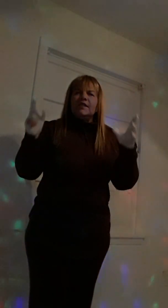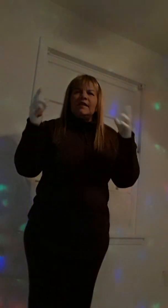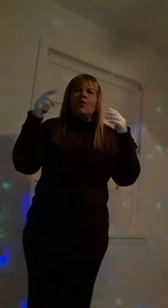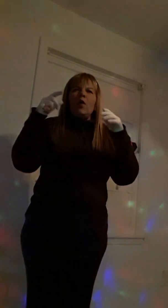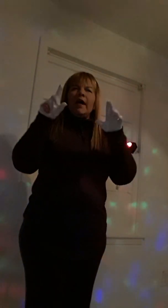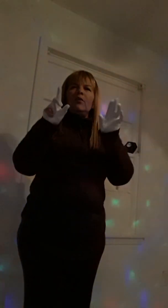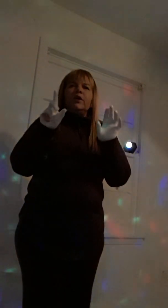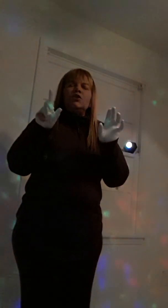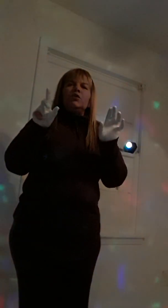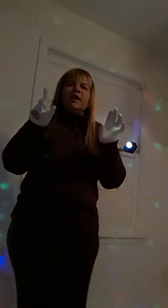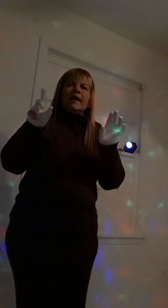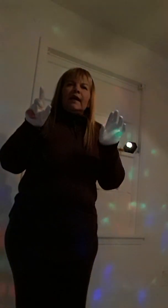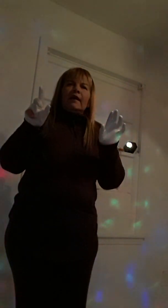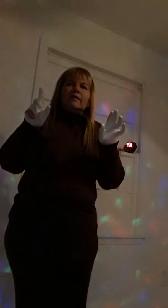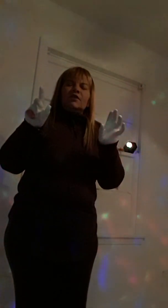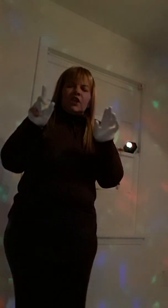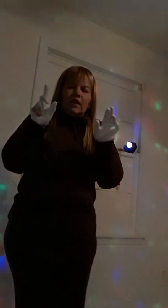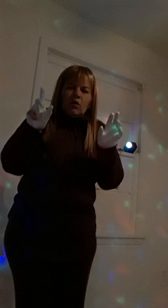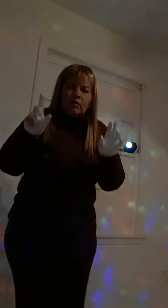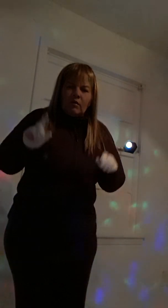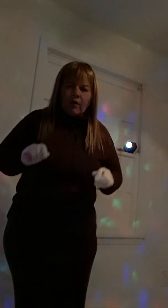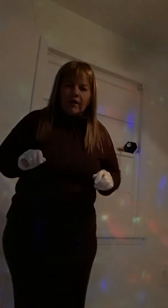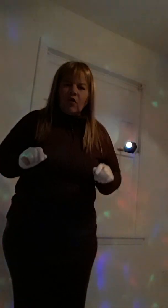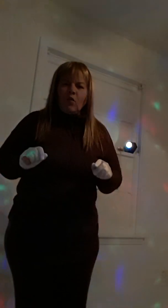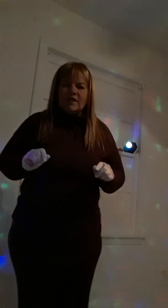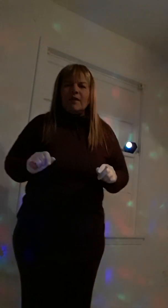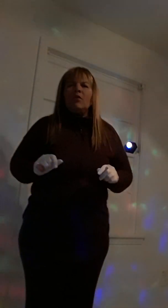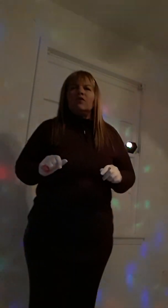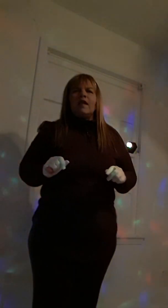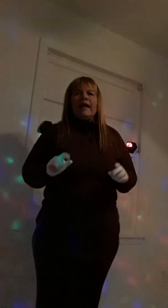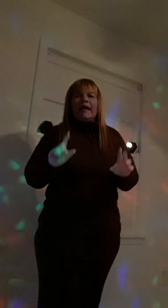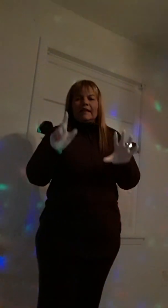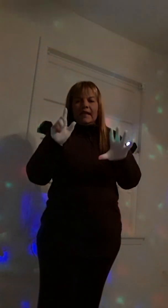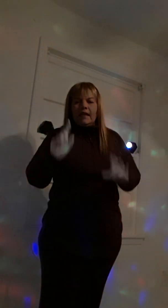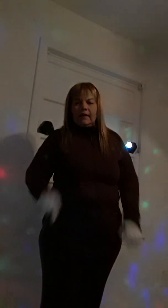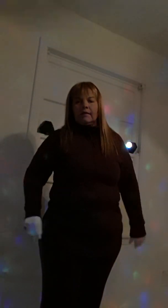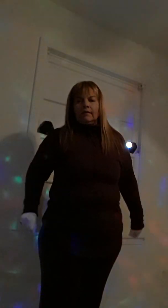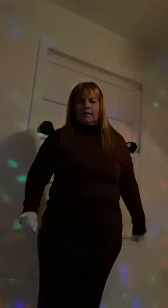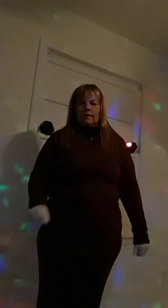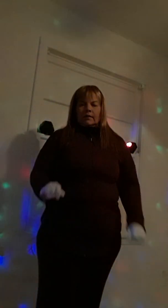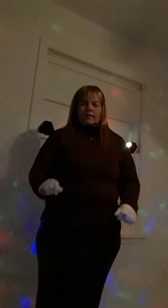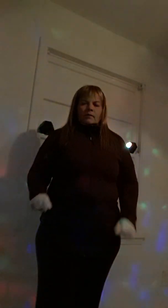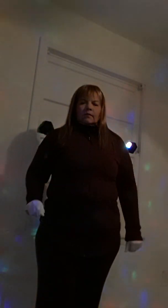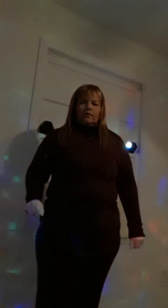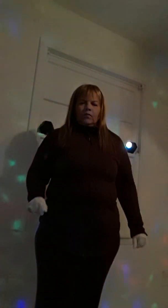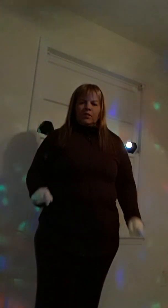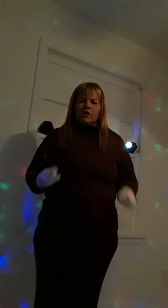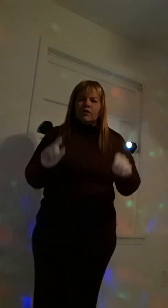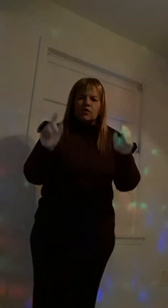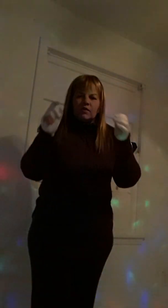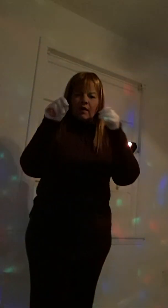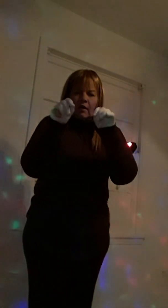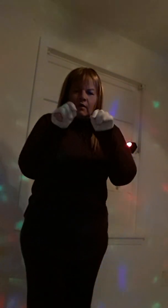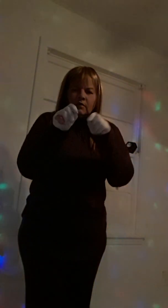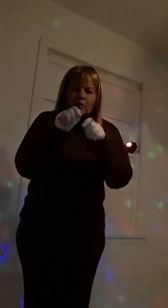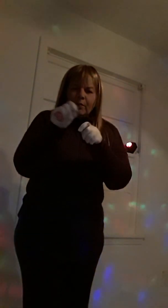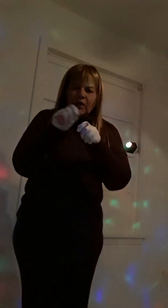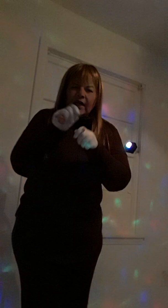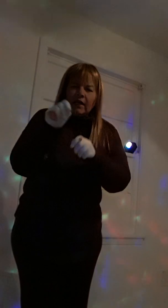same way we do the jello, right? Como hacemos la gelatina. Just we put a little